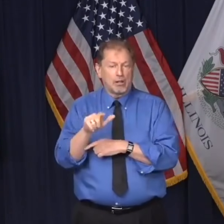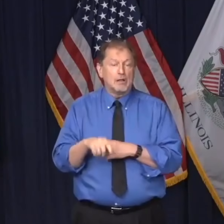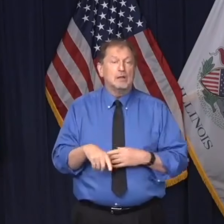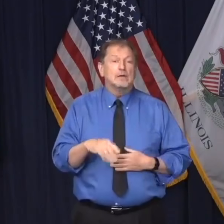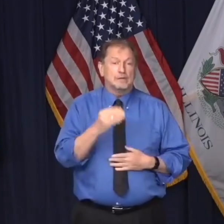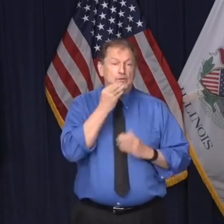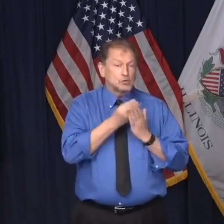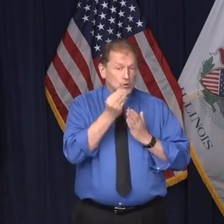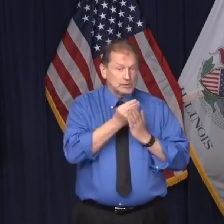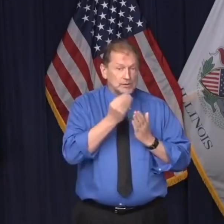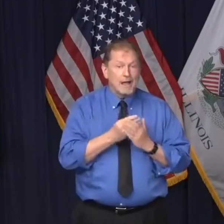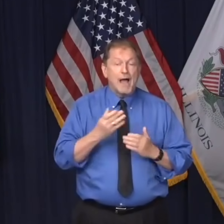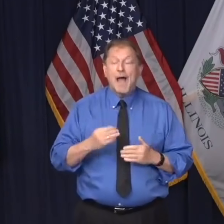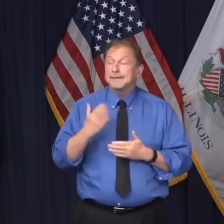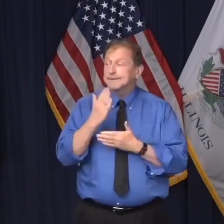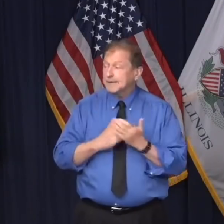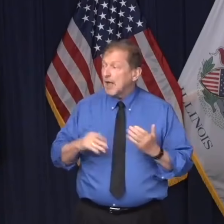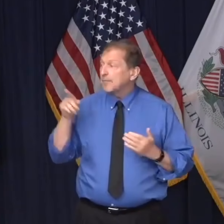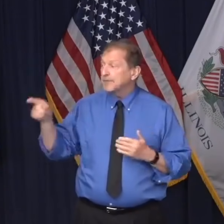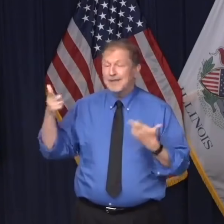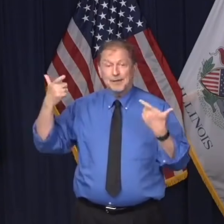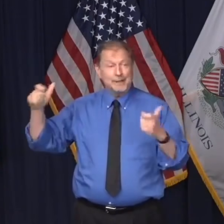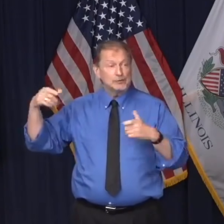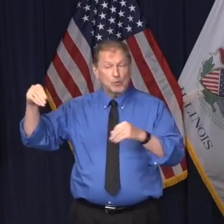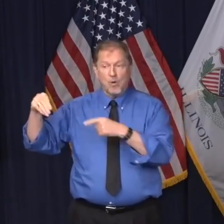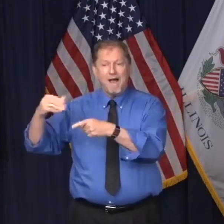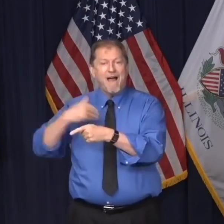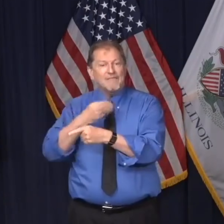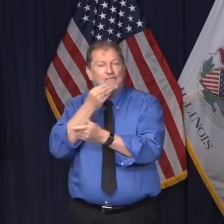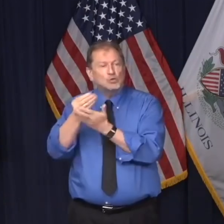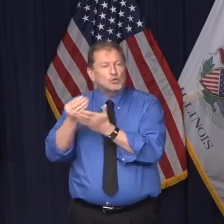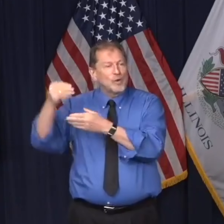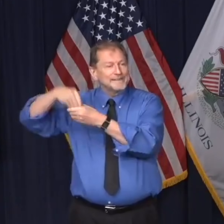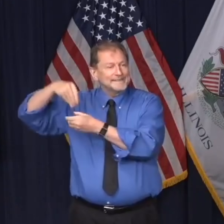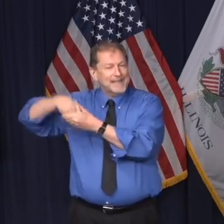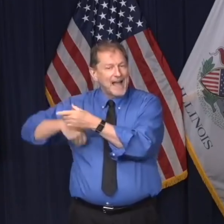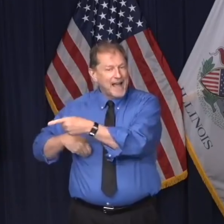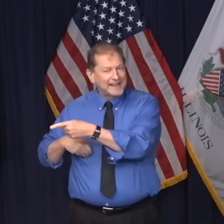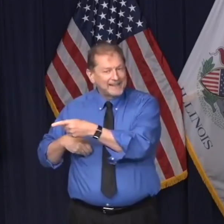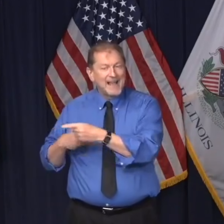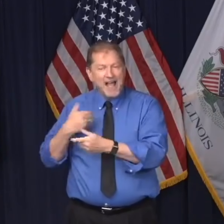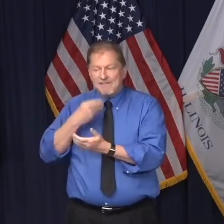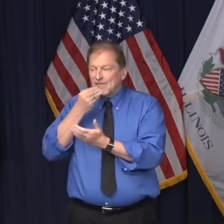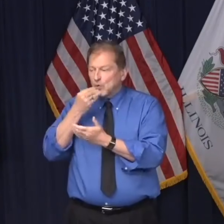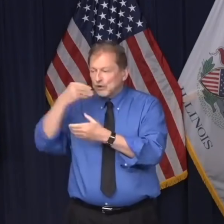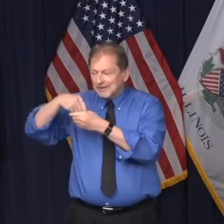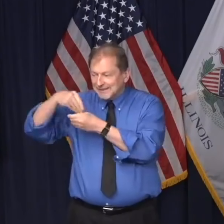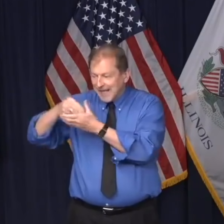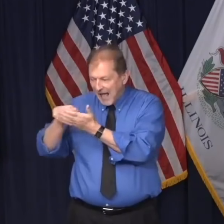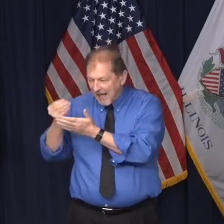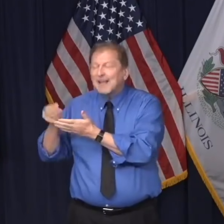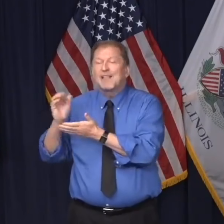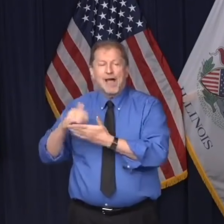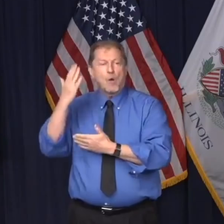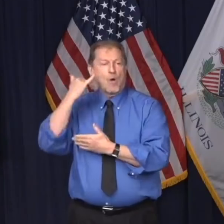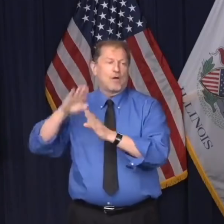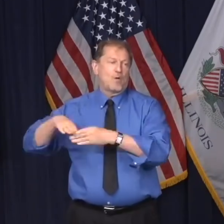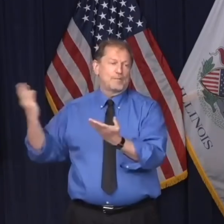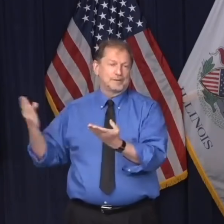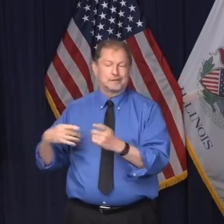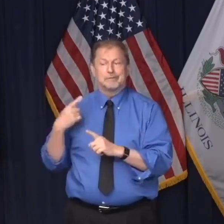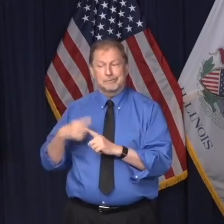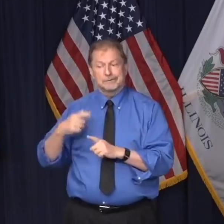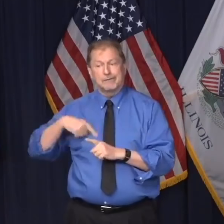big box stores have a grocery store inside them, which allows them under this order to stay open. They also have